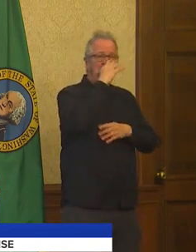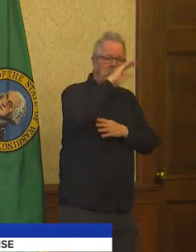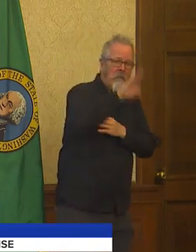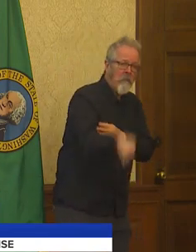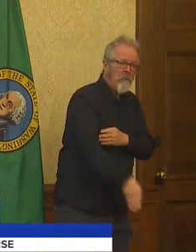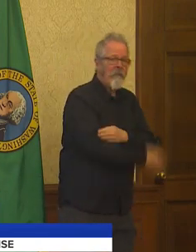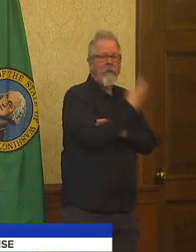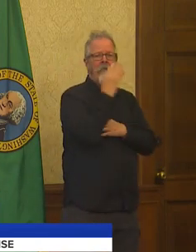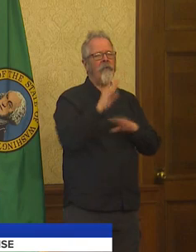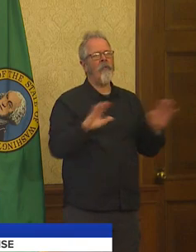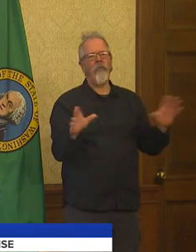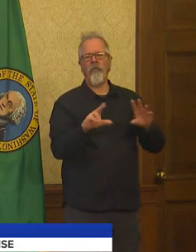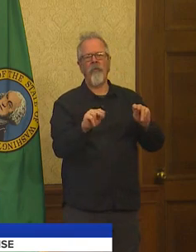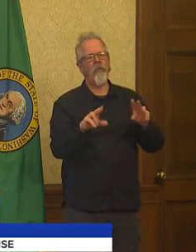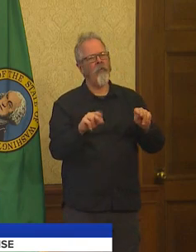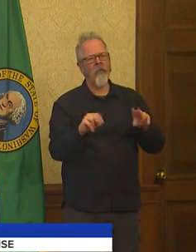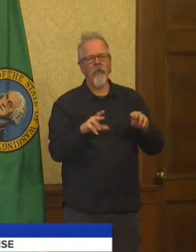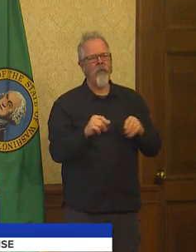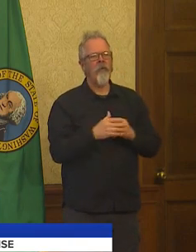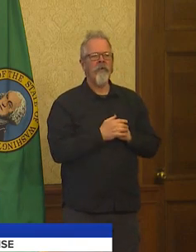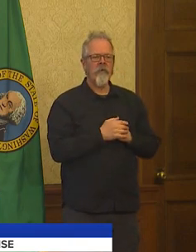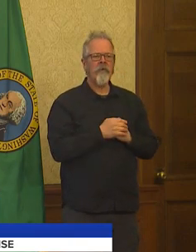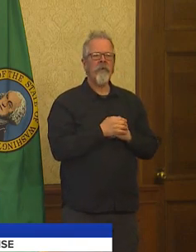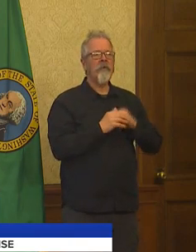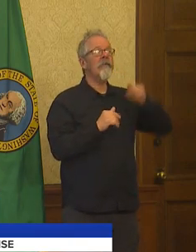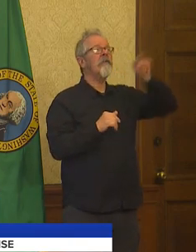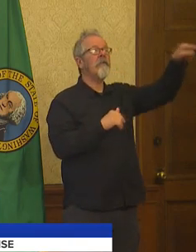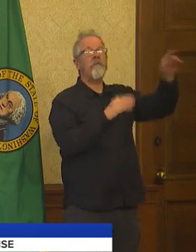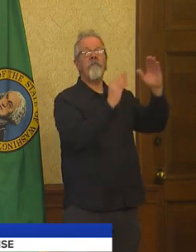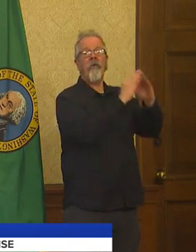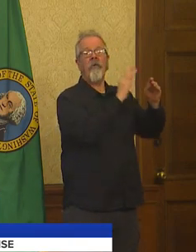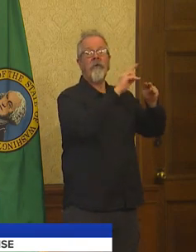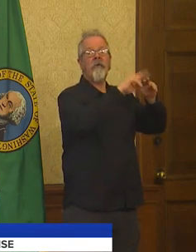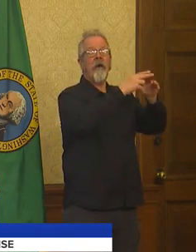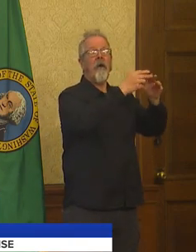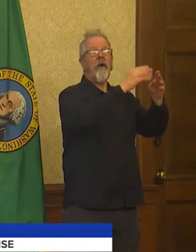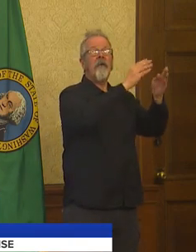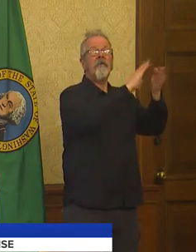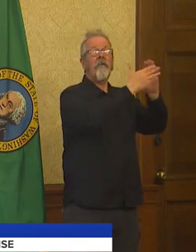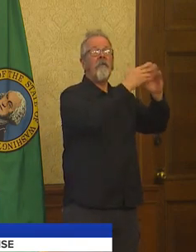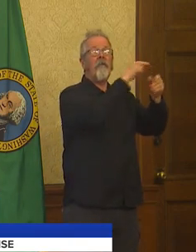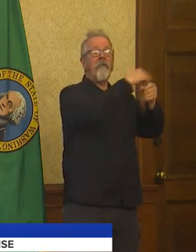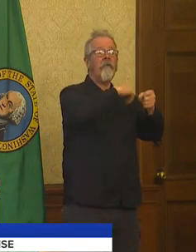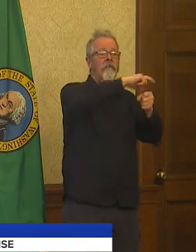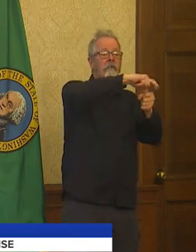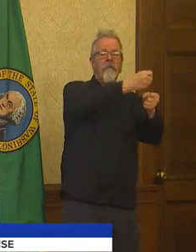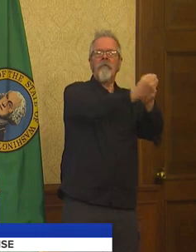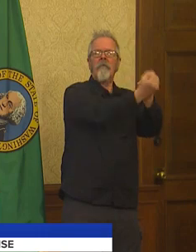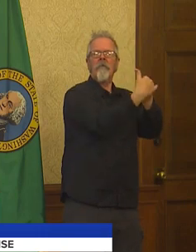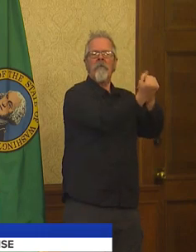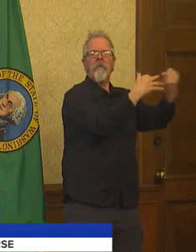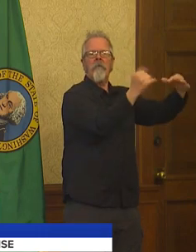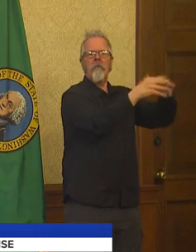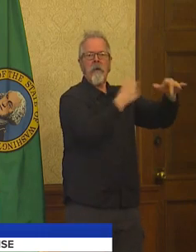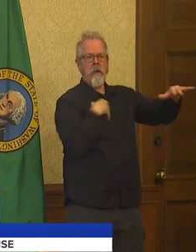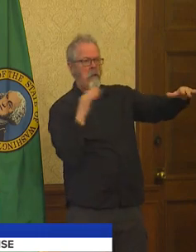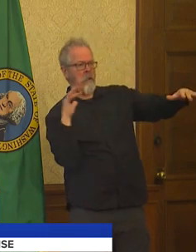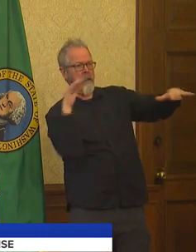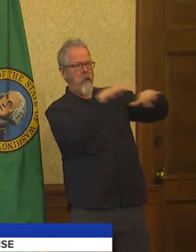people. So bringing your own food and supplies when possible is going to also help reduce exposure and help these local